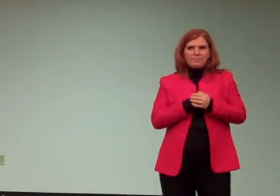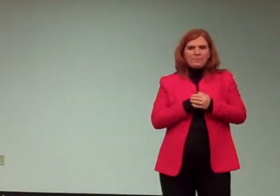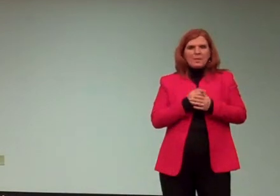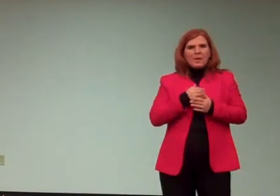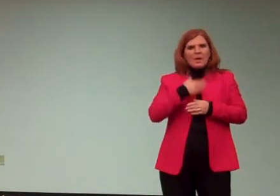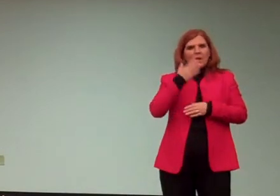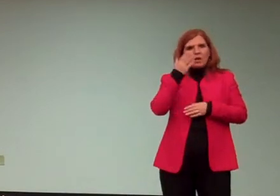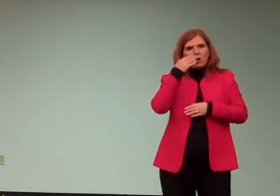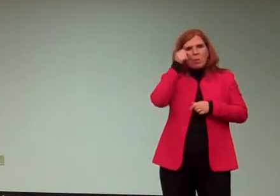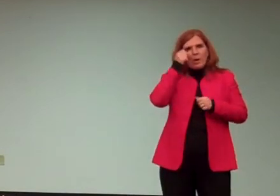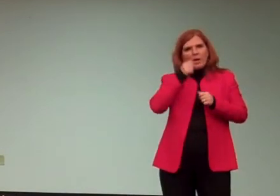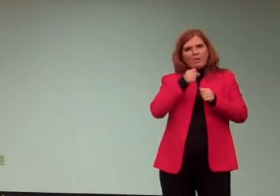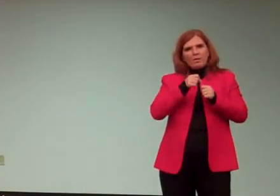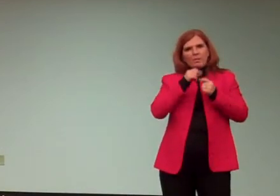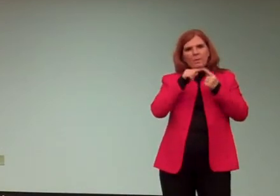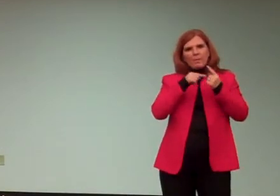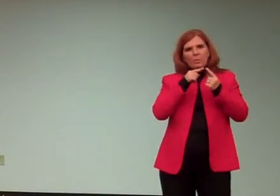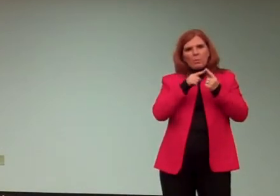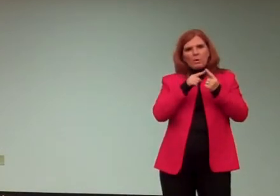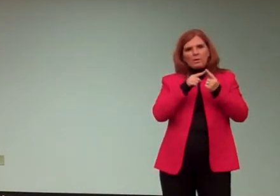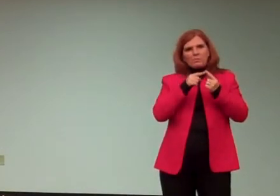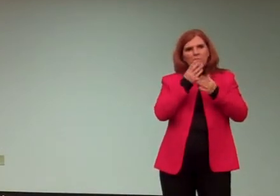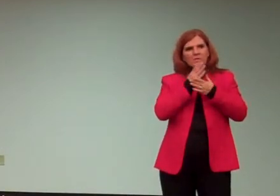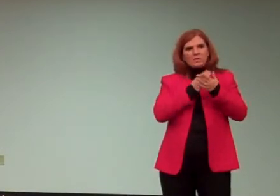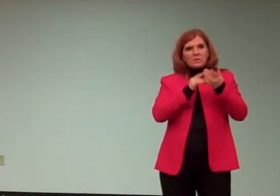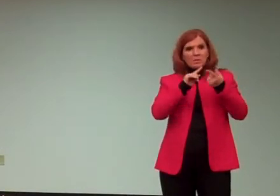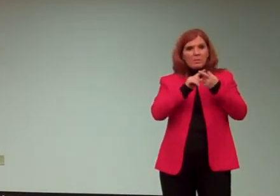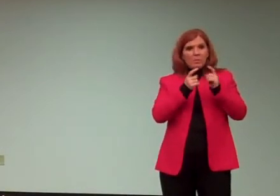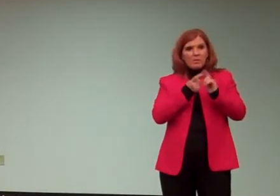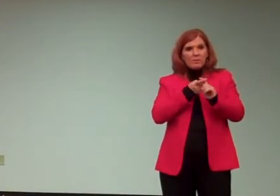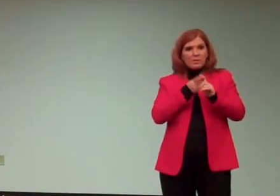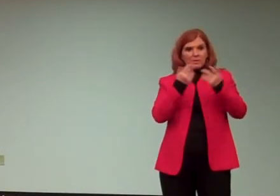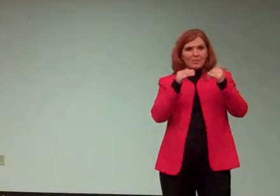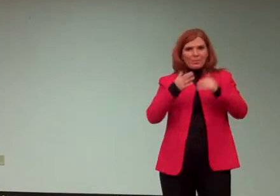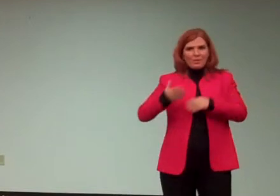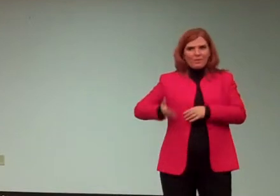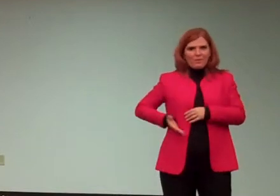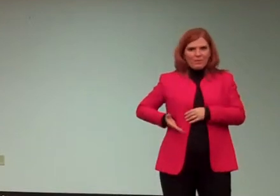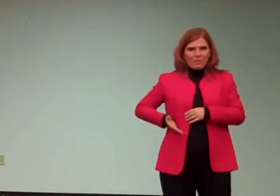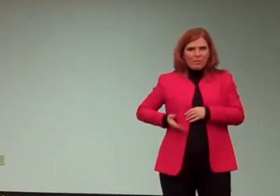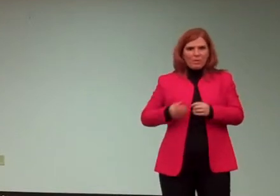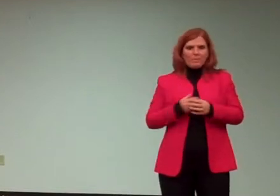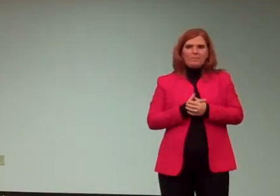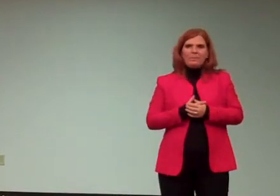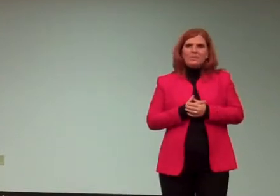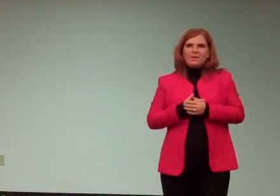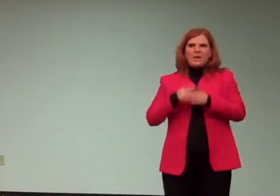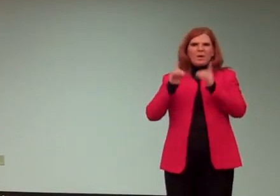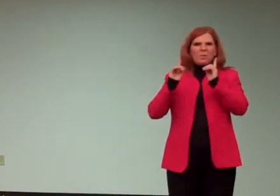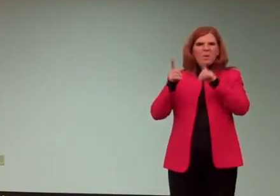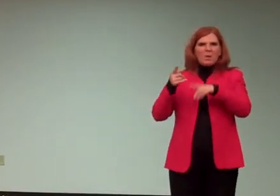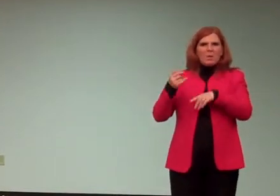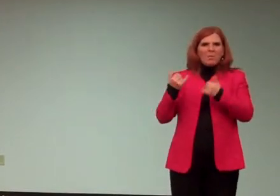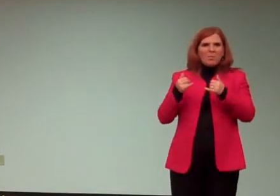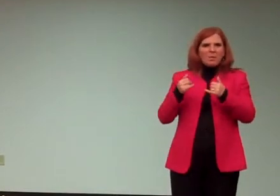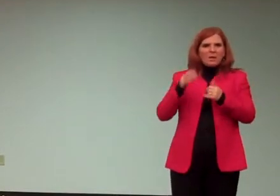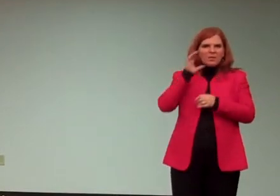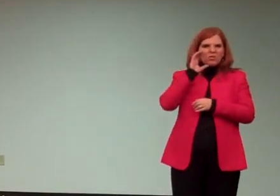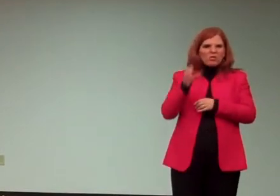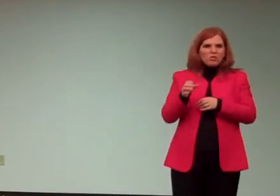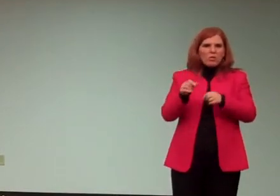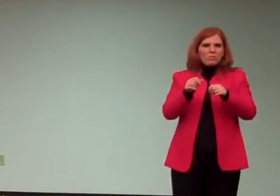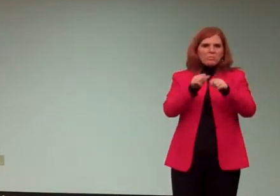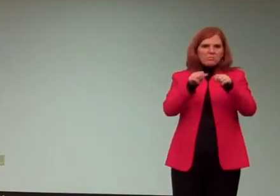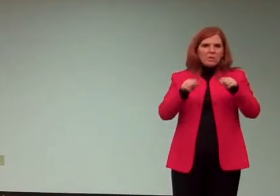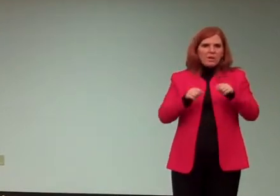You know, I remember when some of my friends who played football would go down and play in the Charleston area, and they